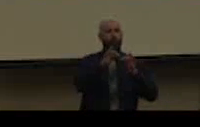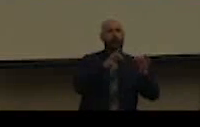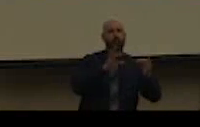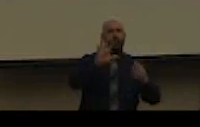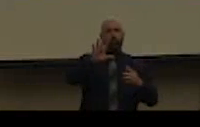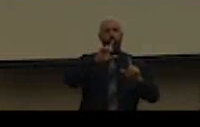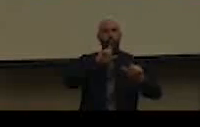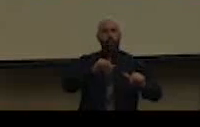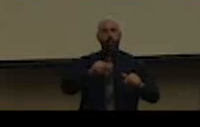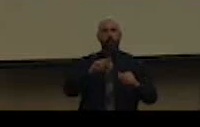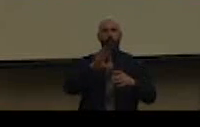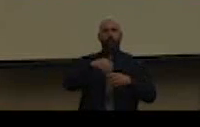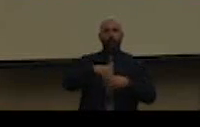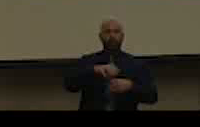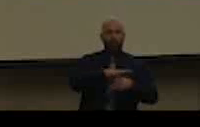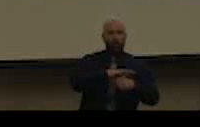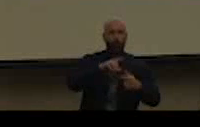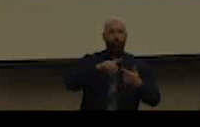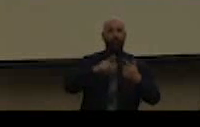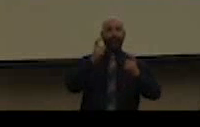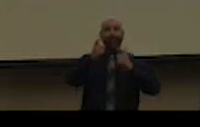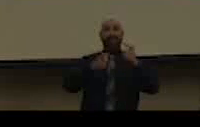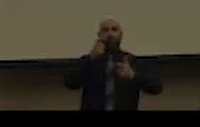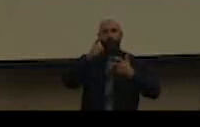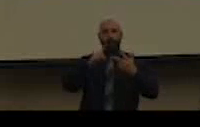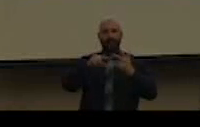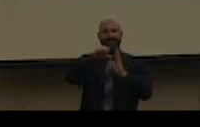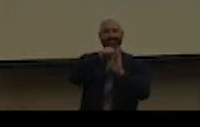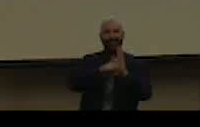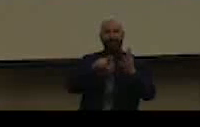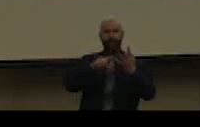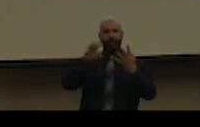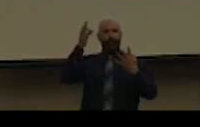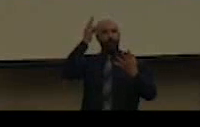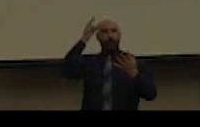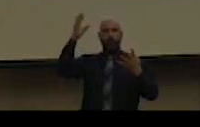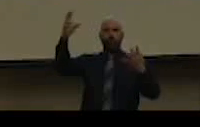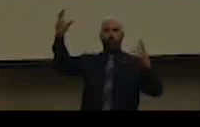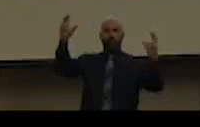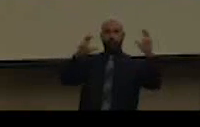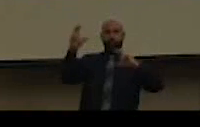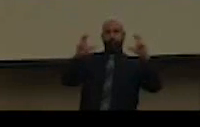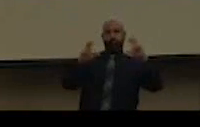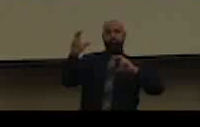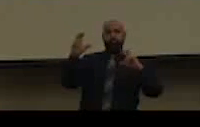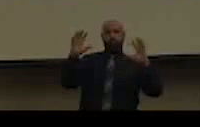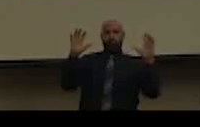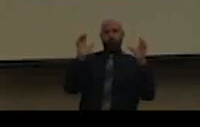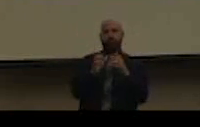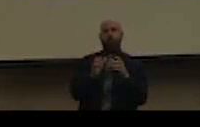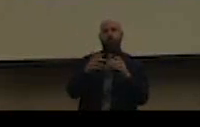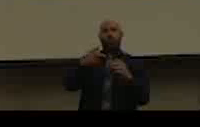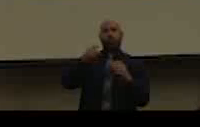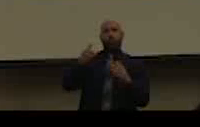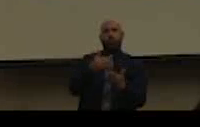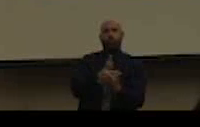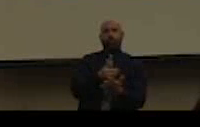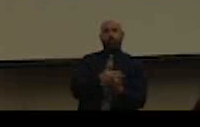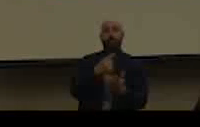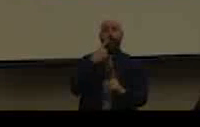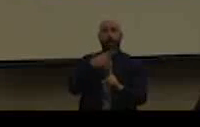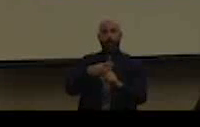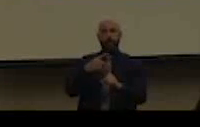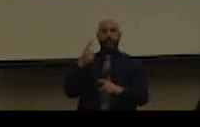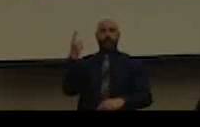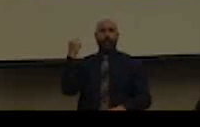local investment, philanthropic investment, state investment, and federal investment. But there was also a specific note last year that